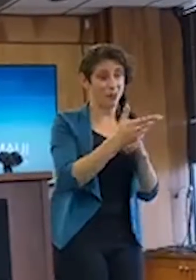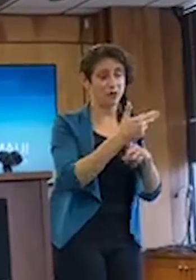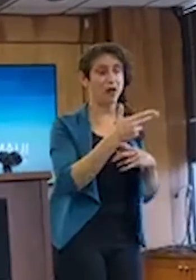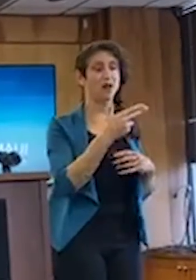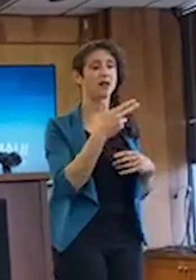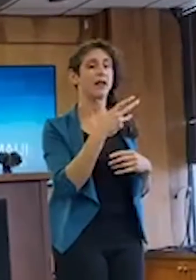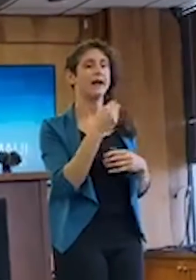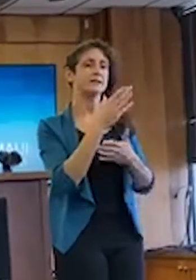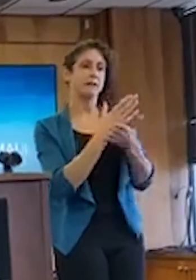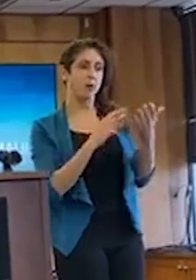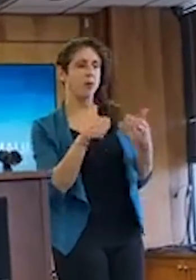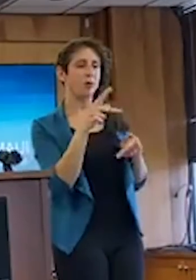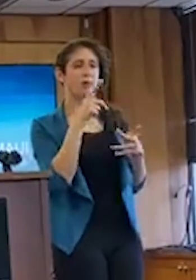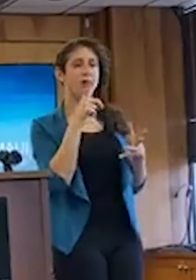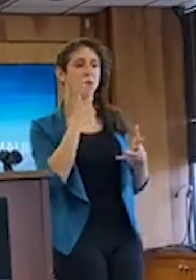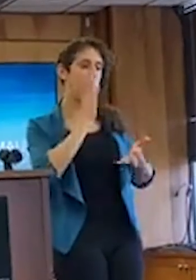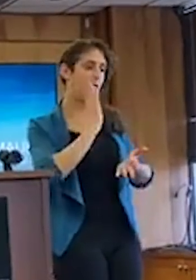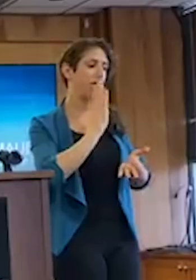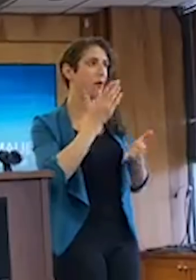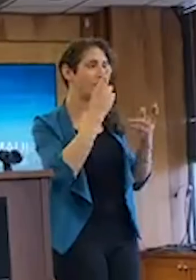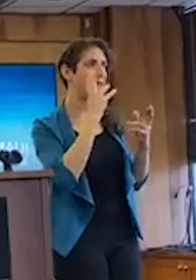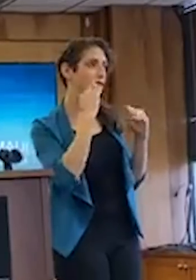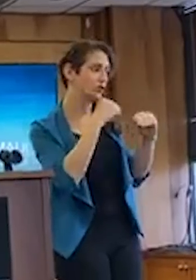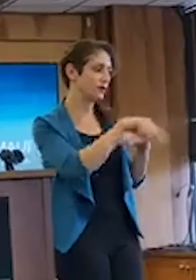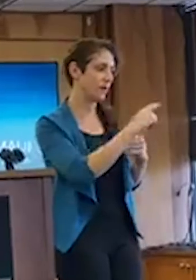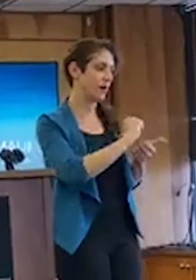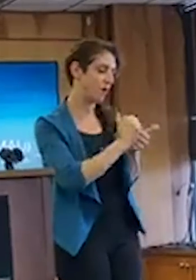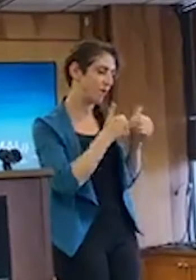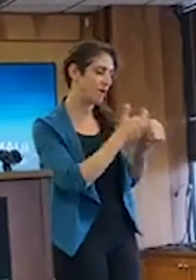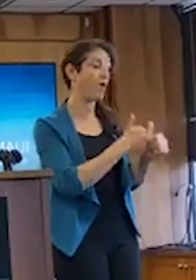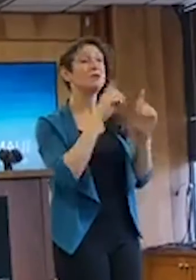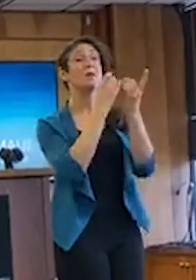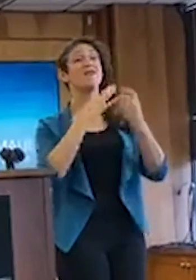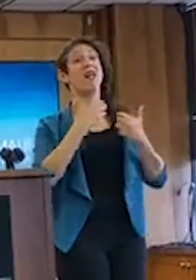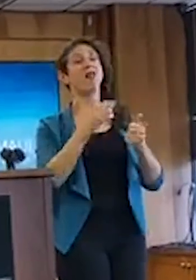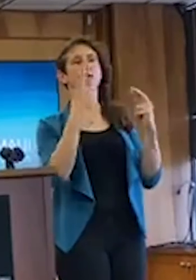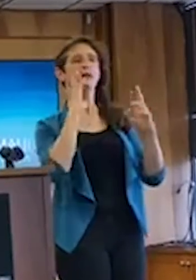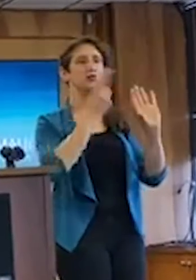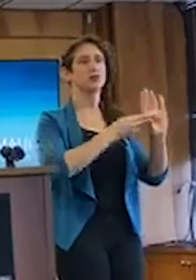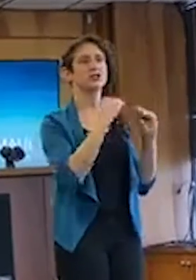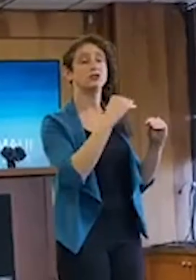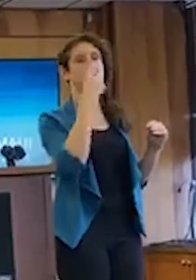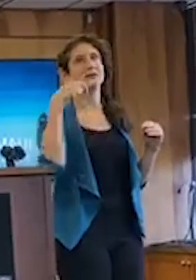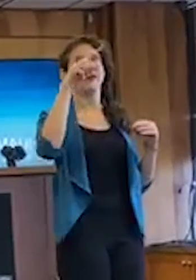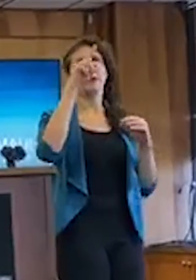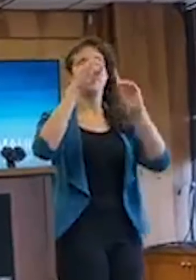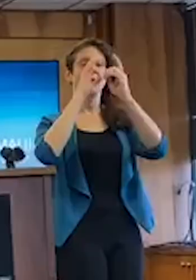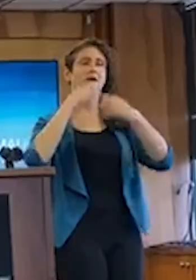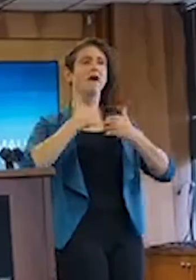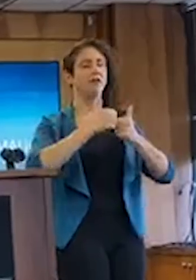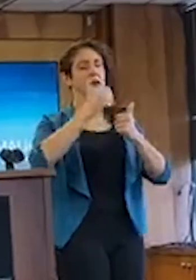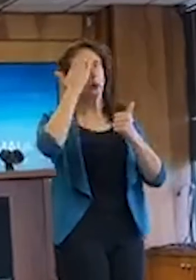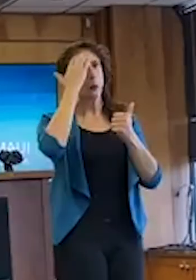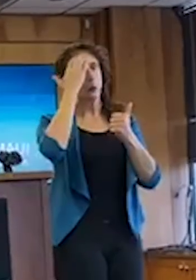our professionals to help monitor, you know, the Department of Health, because they're the ones that are really the health experts in that area, and